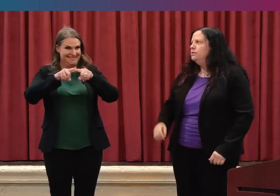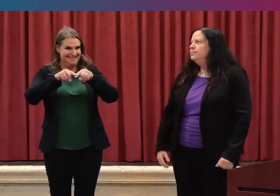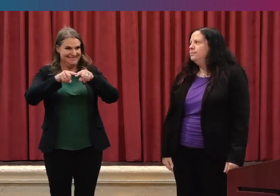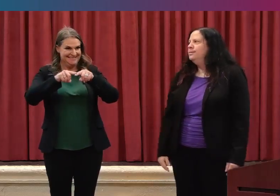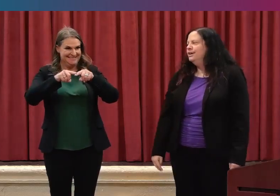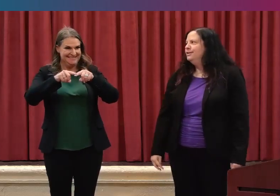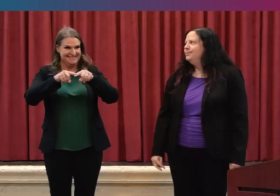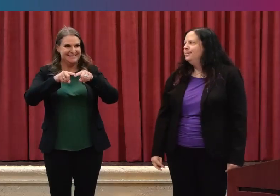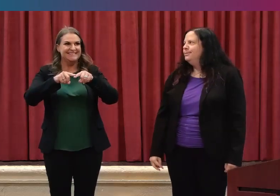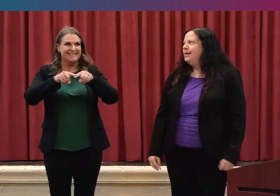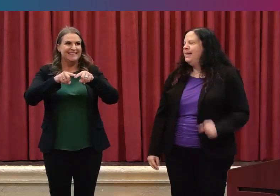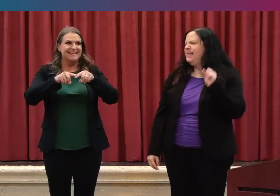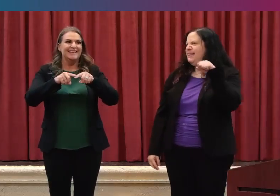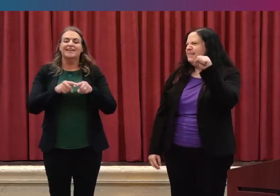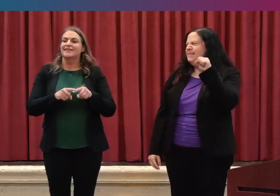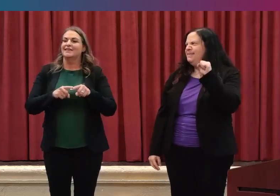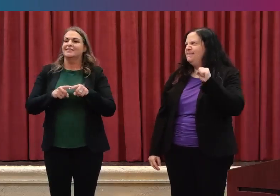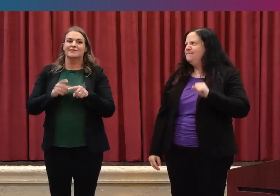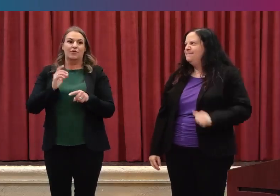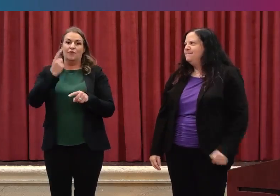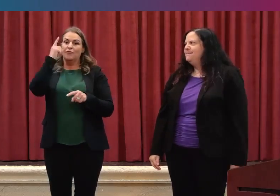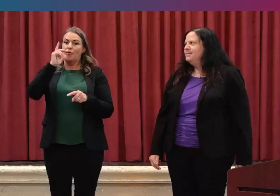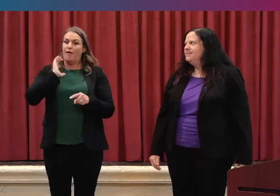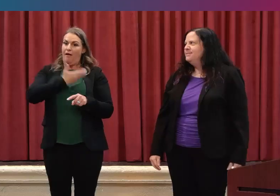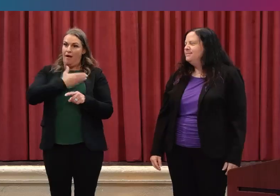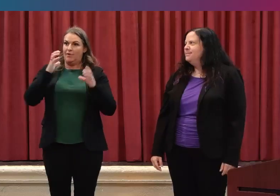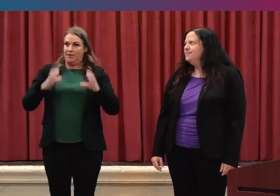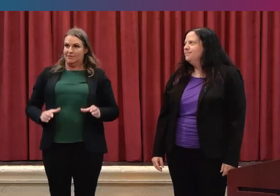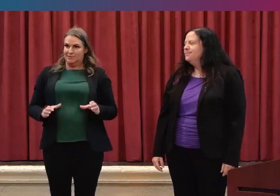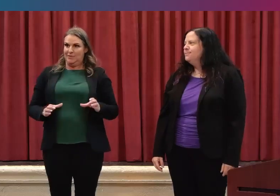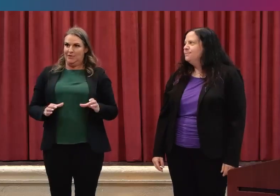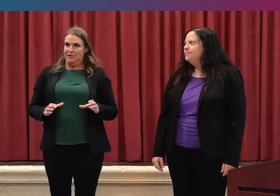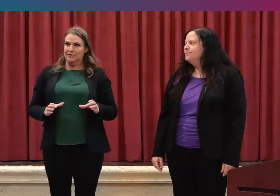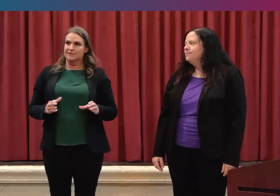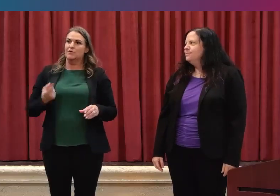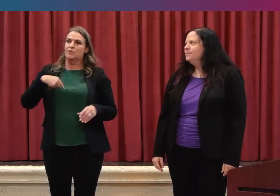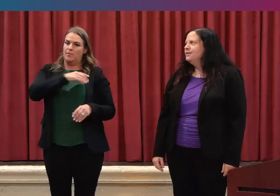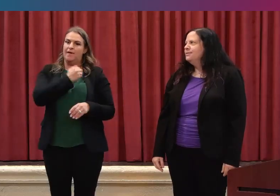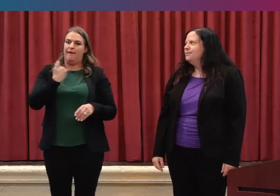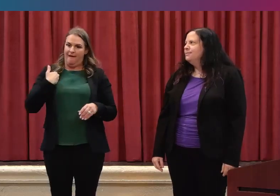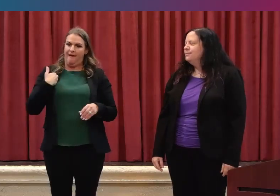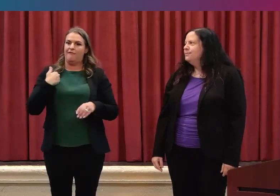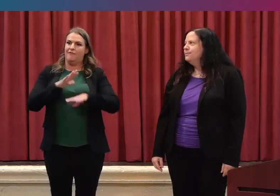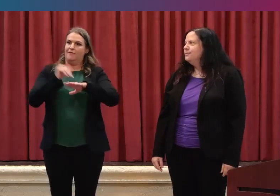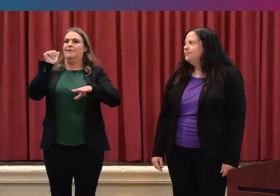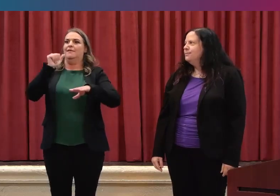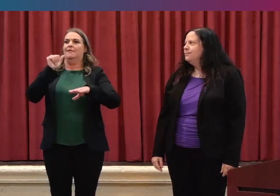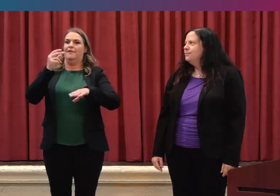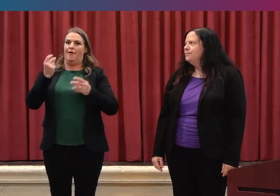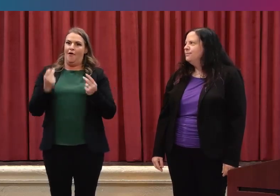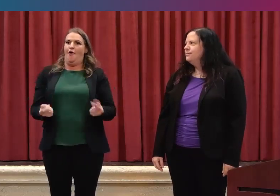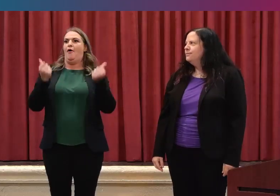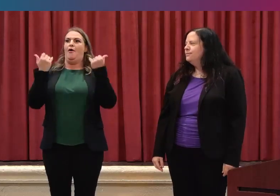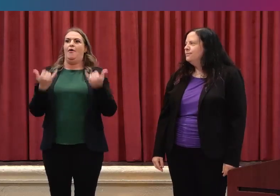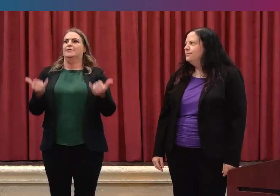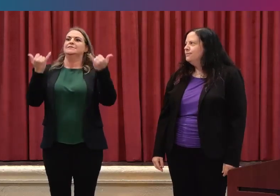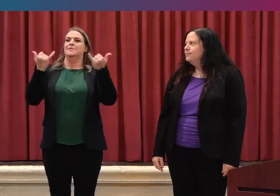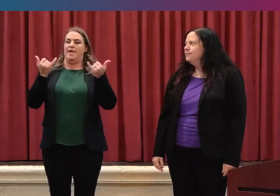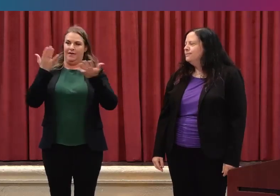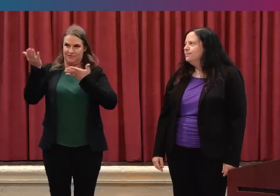Dr. Haskell is saying it really depends. times we have